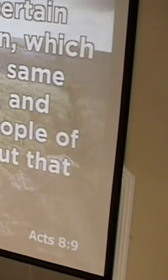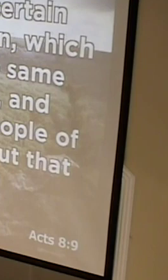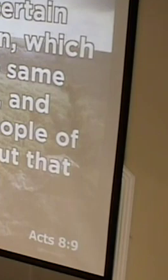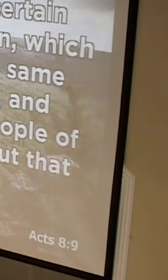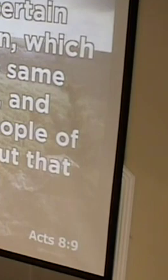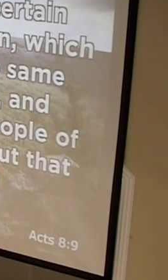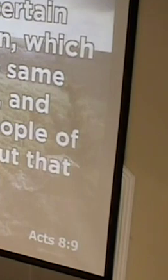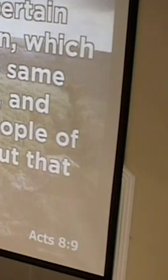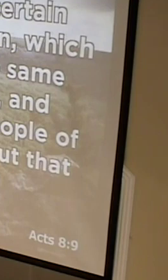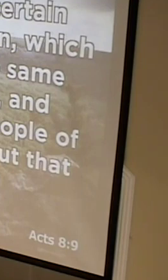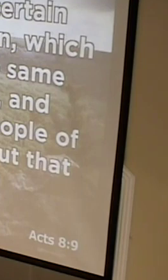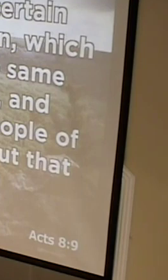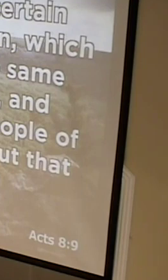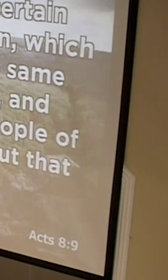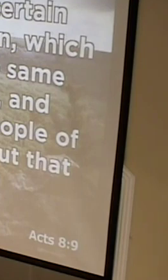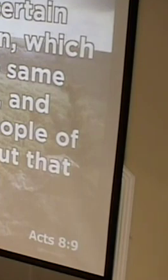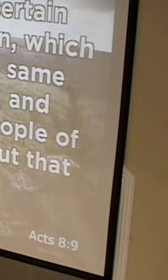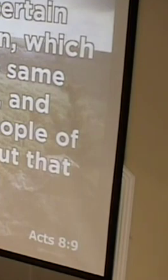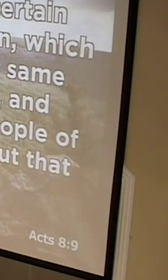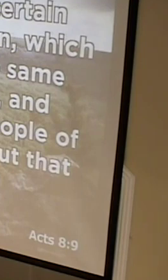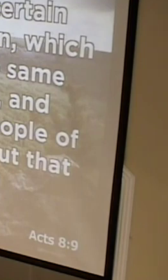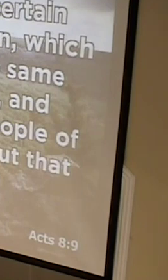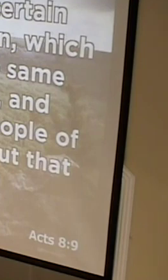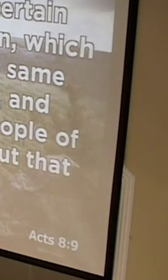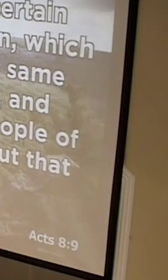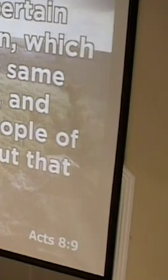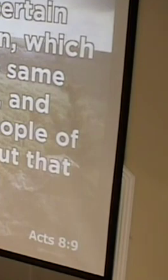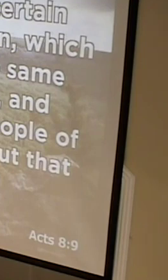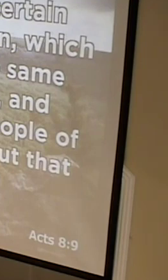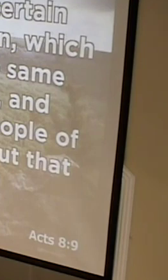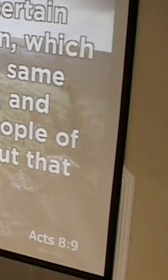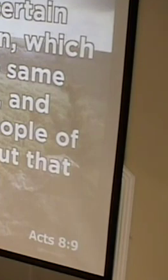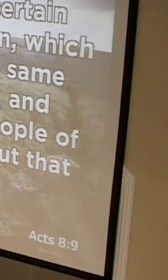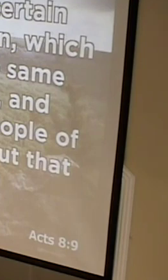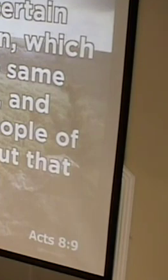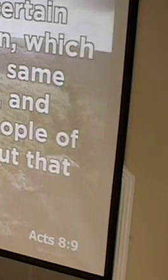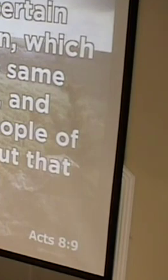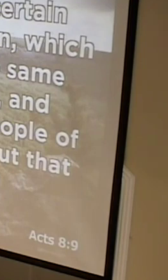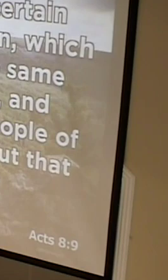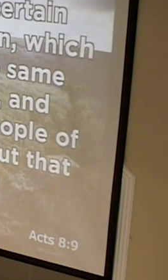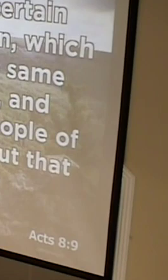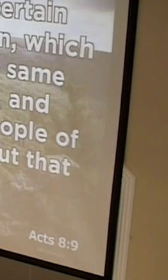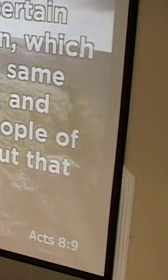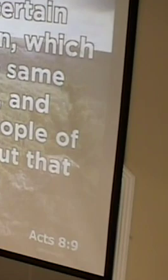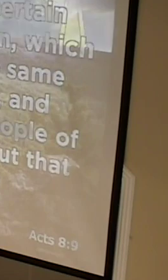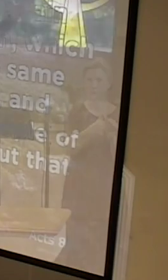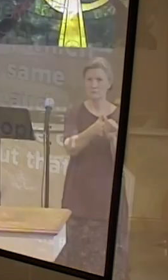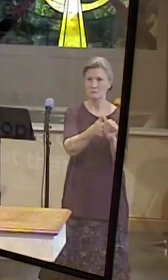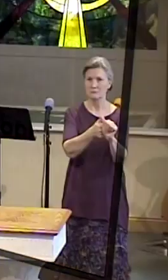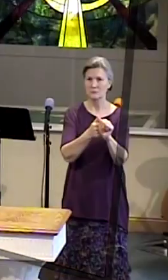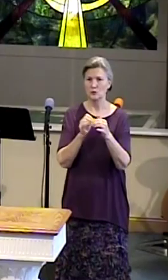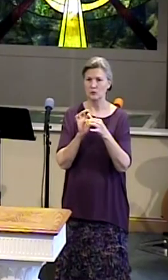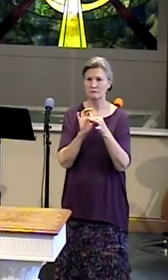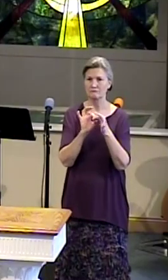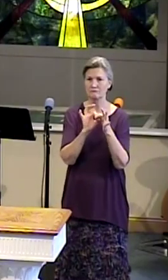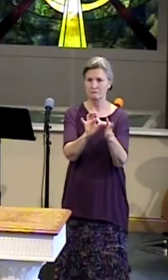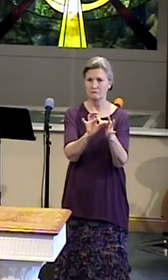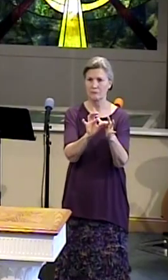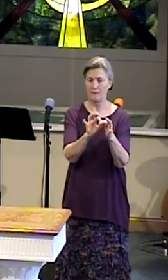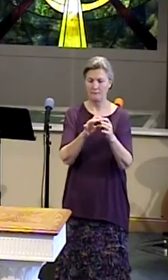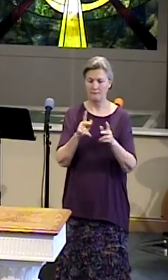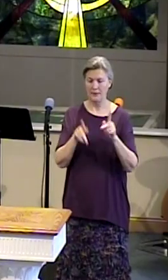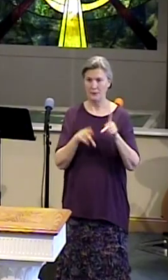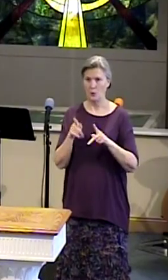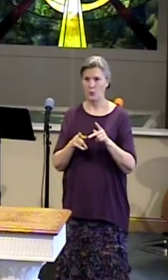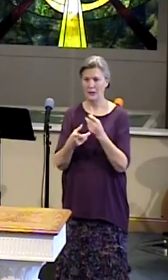miracles, signs, and wonders came with it. And because of that, people were delivered from spirits. They